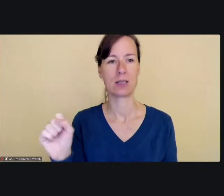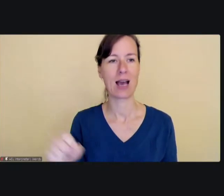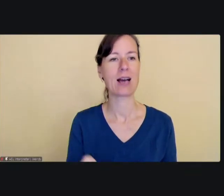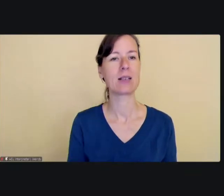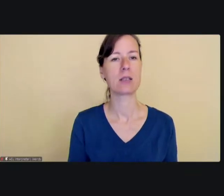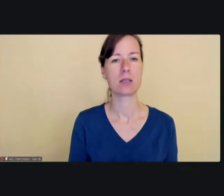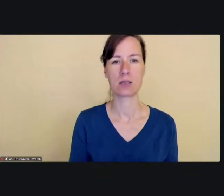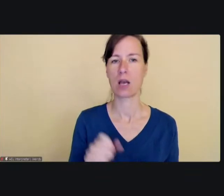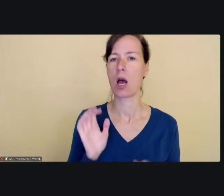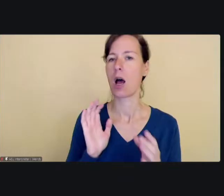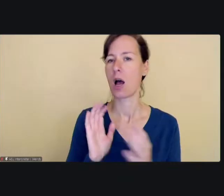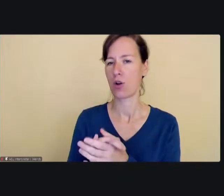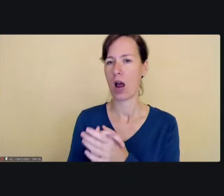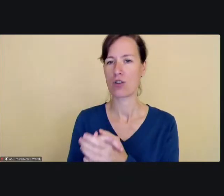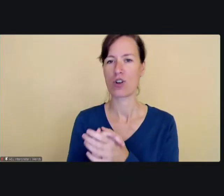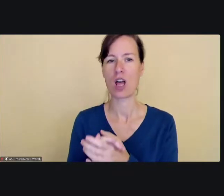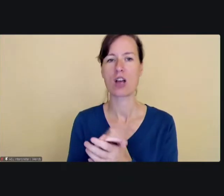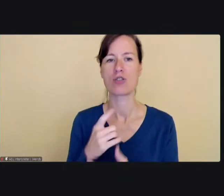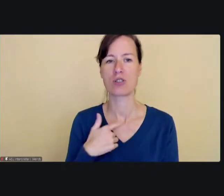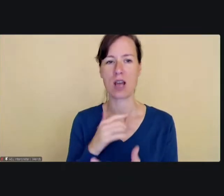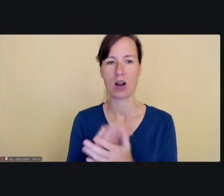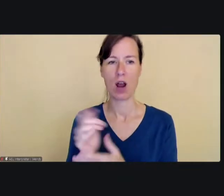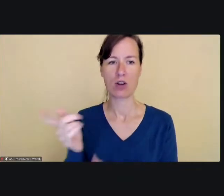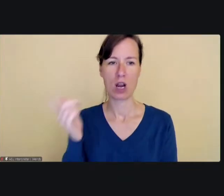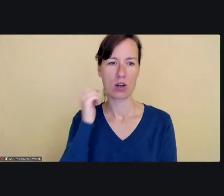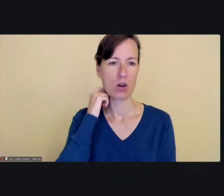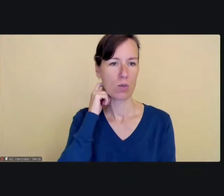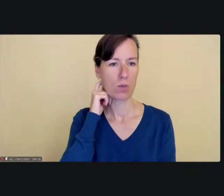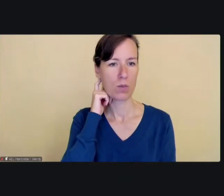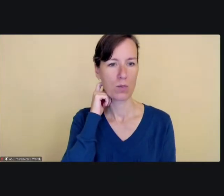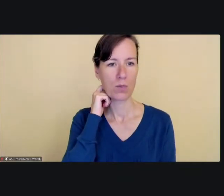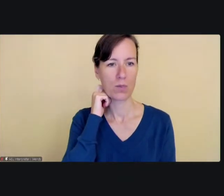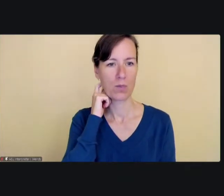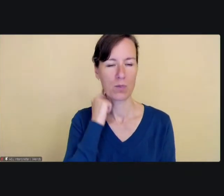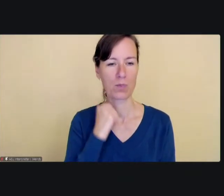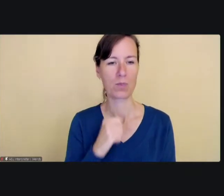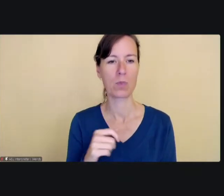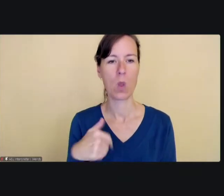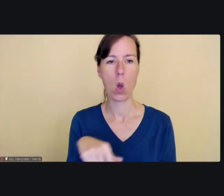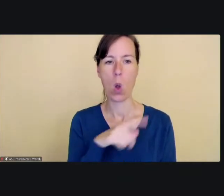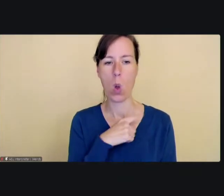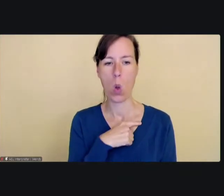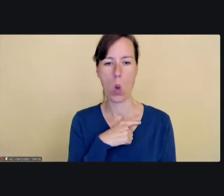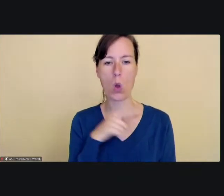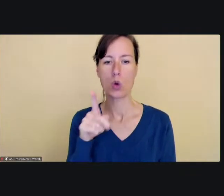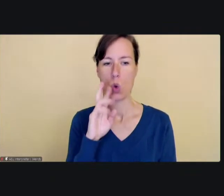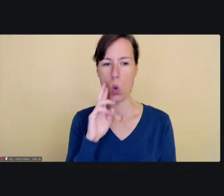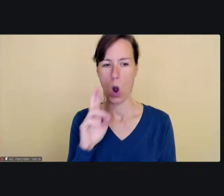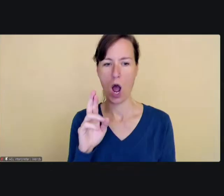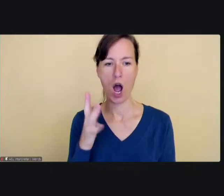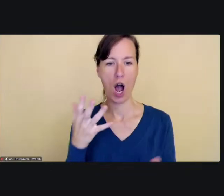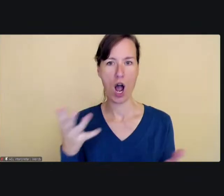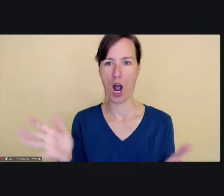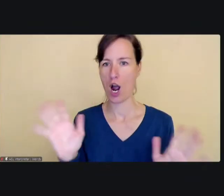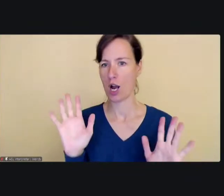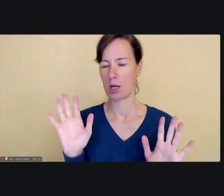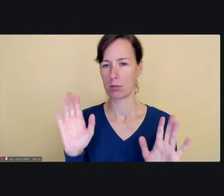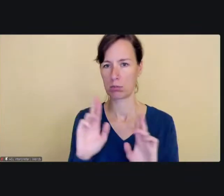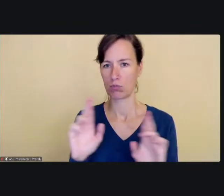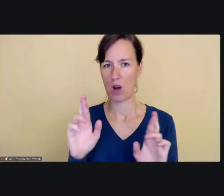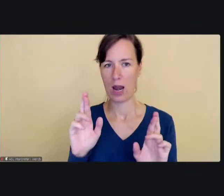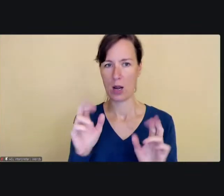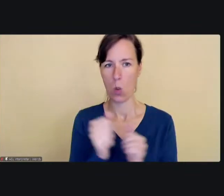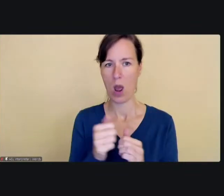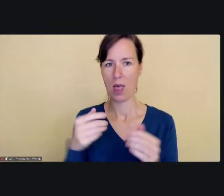Congratulations. Let me be the first to congratulate you. And we're all you are squared away with the market committee